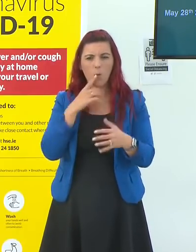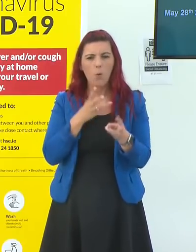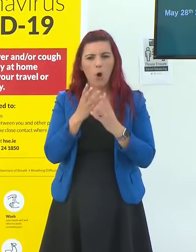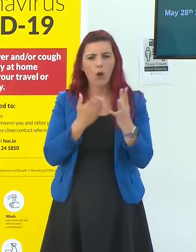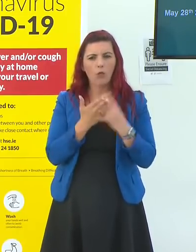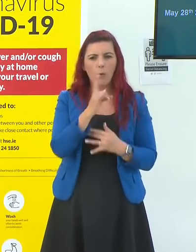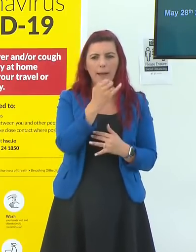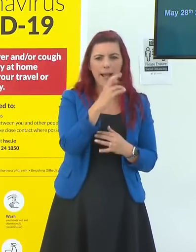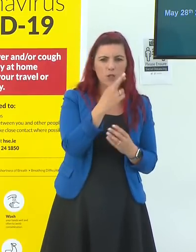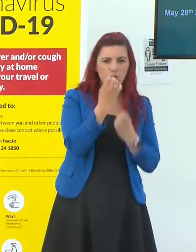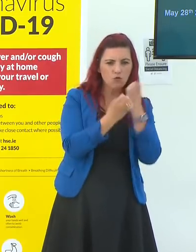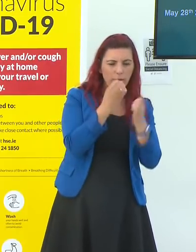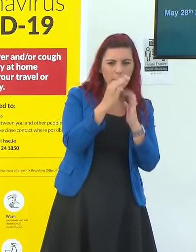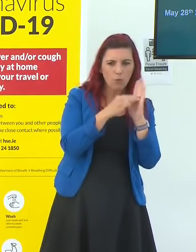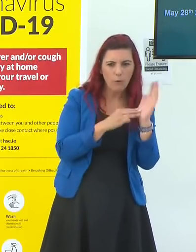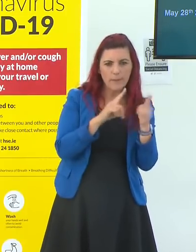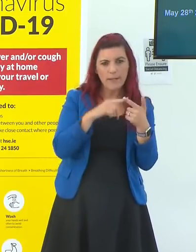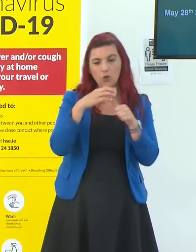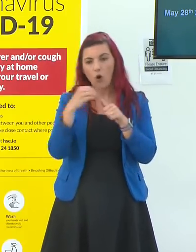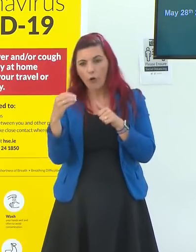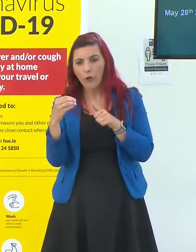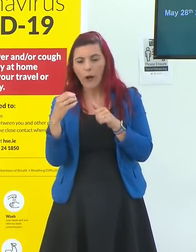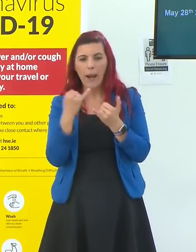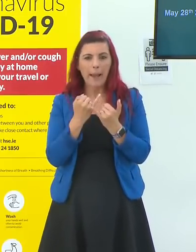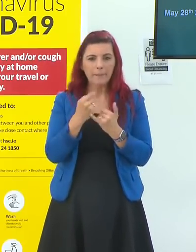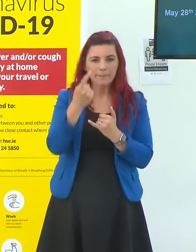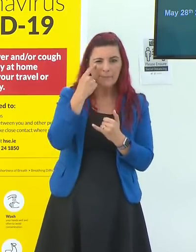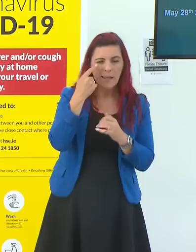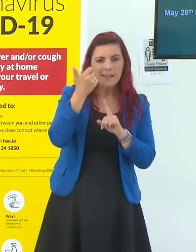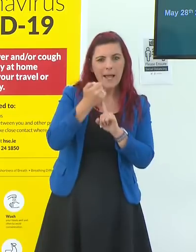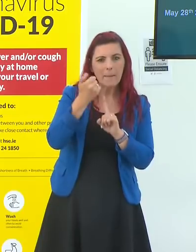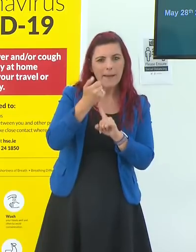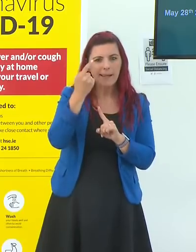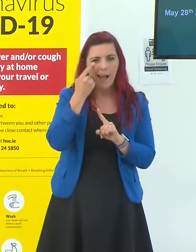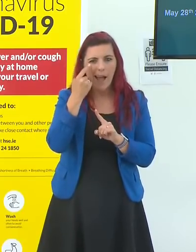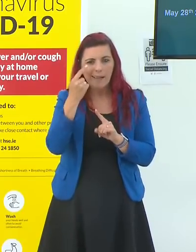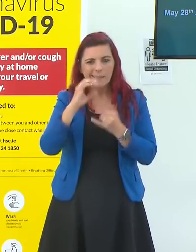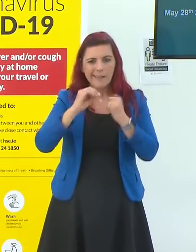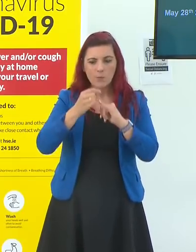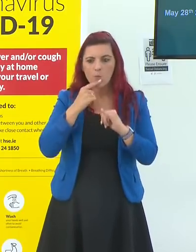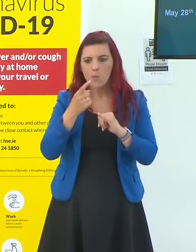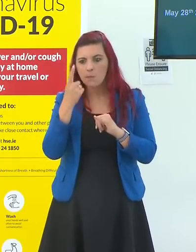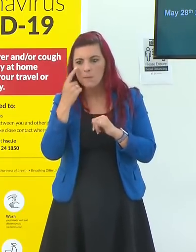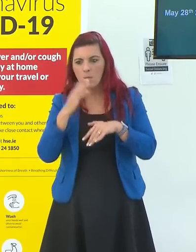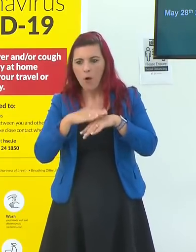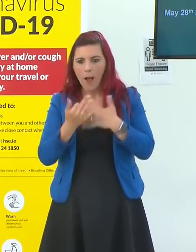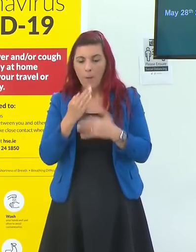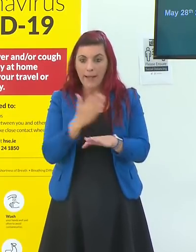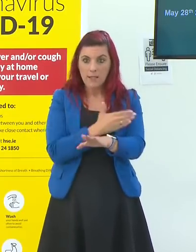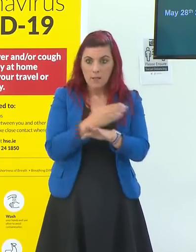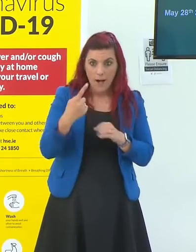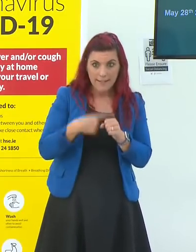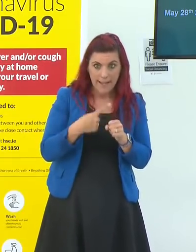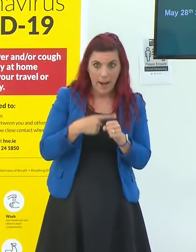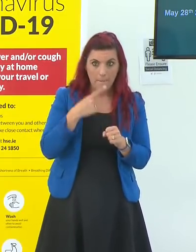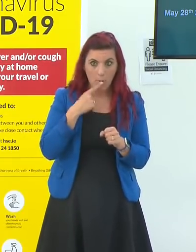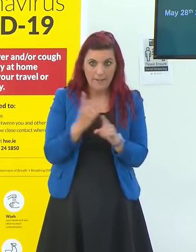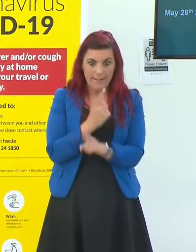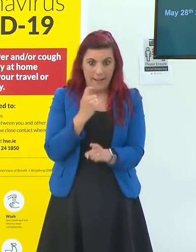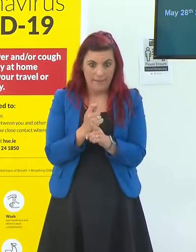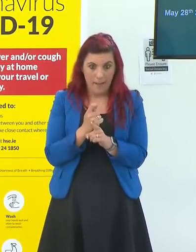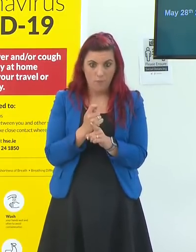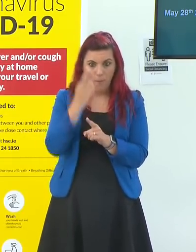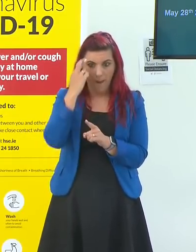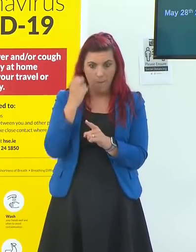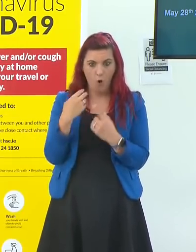and the other screening program, diabetic retinopathy, to see how we can resume screening programs in a COVID era, which protects patients